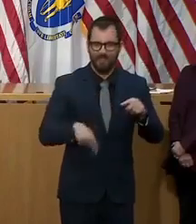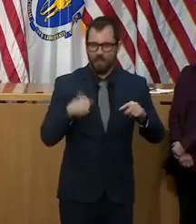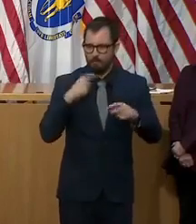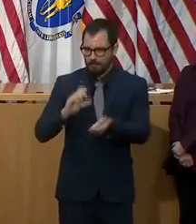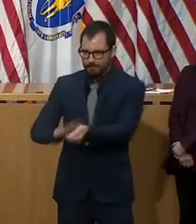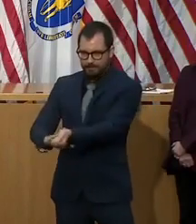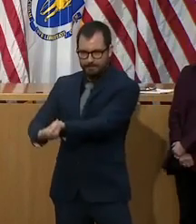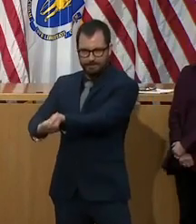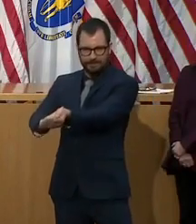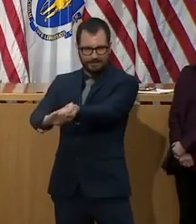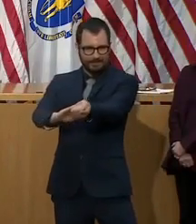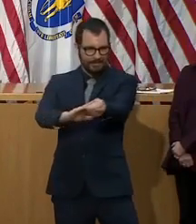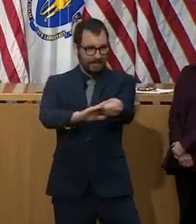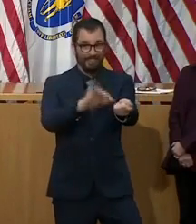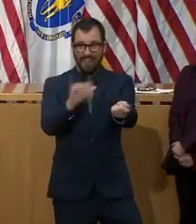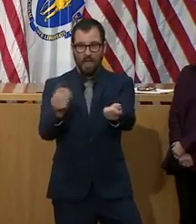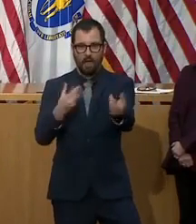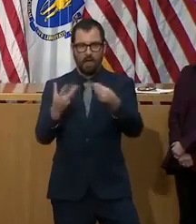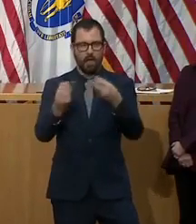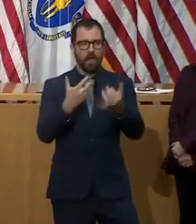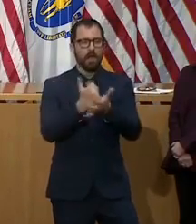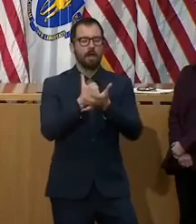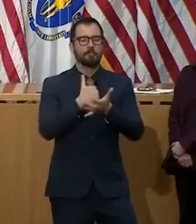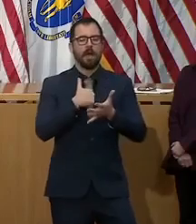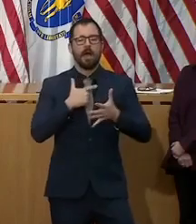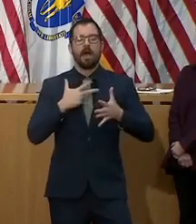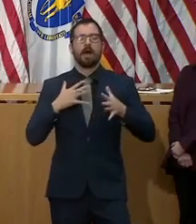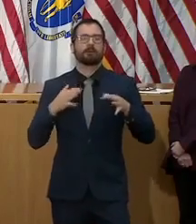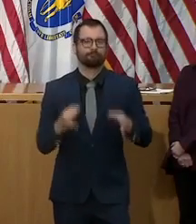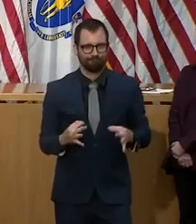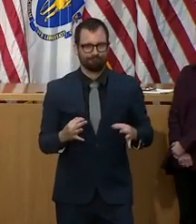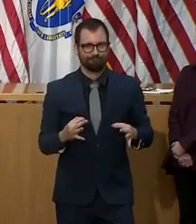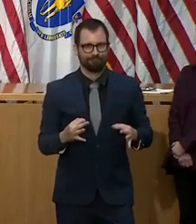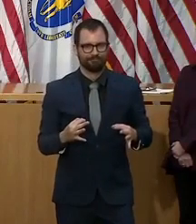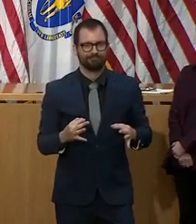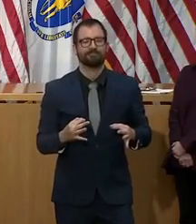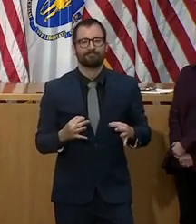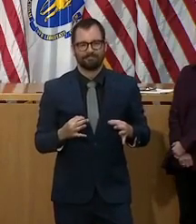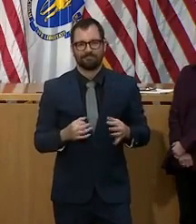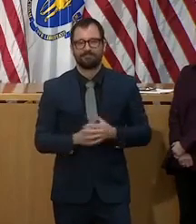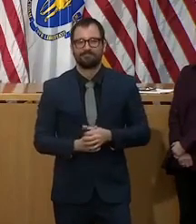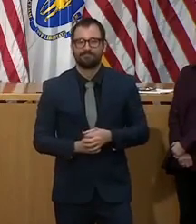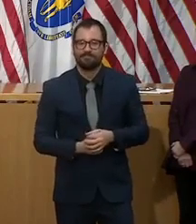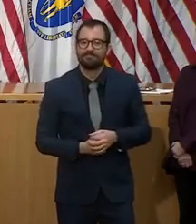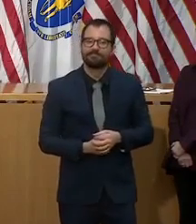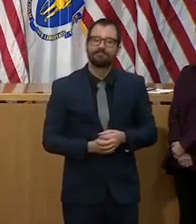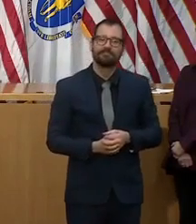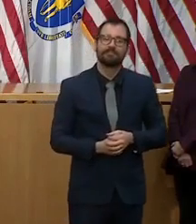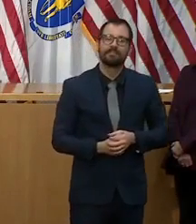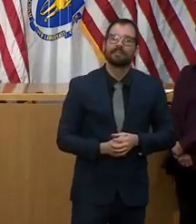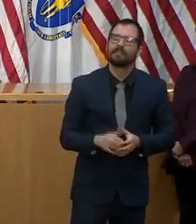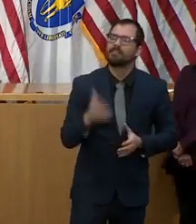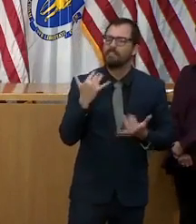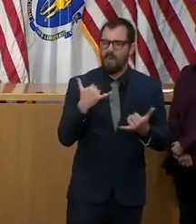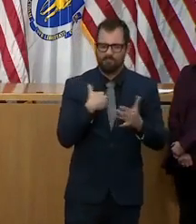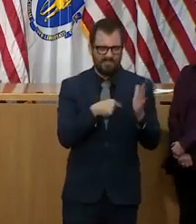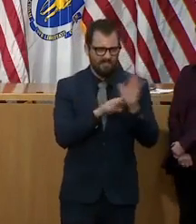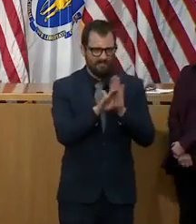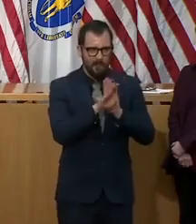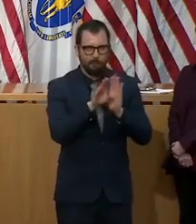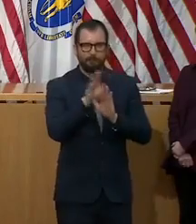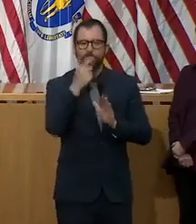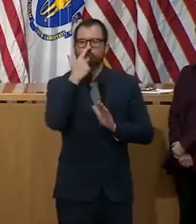the planning tool that will be the roadmap for reopening in a phased, smart, and safe manner